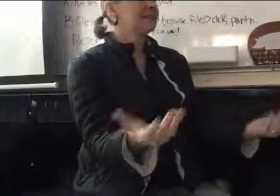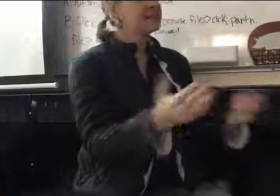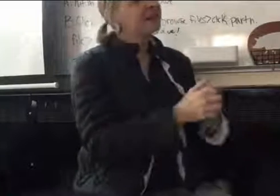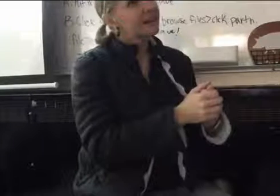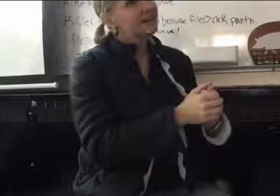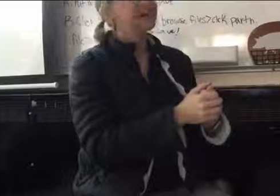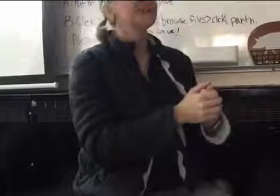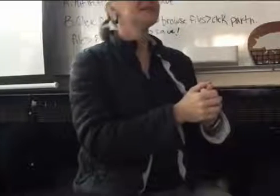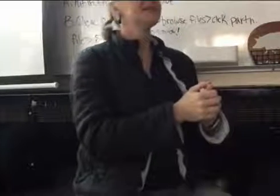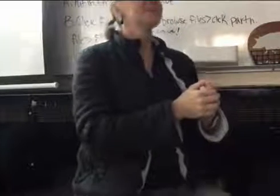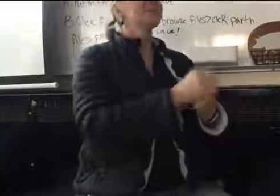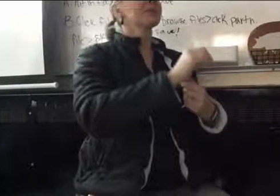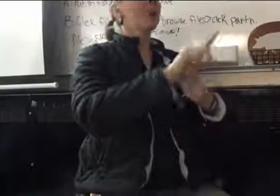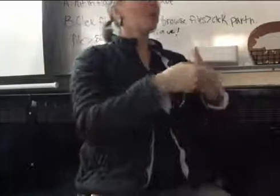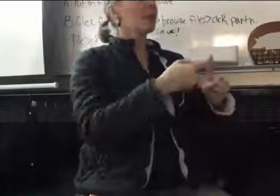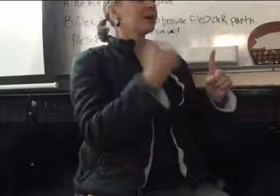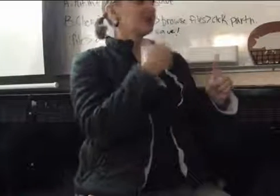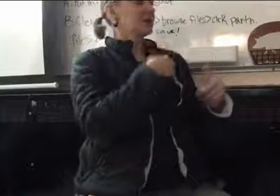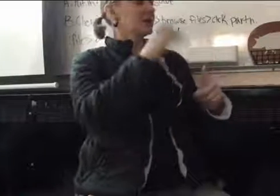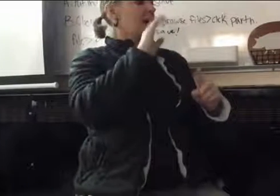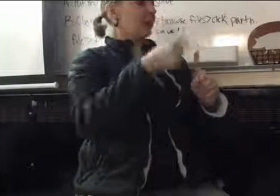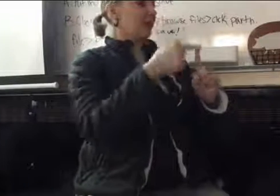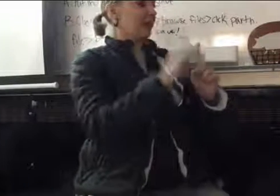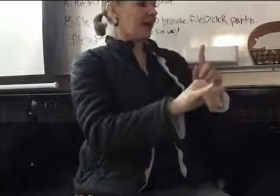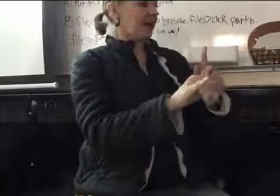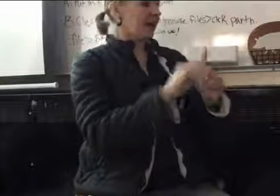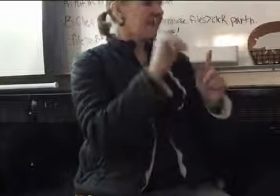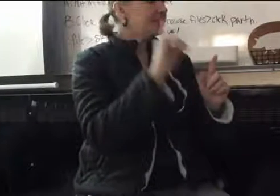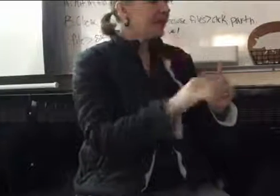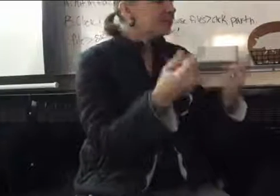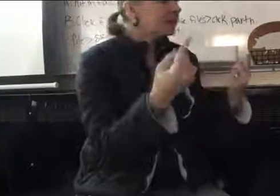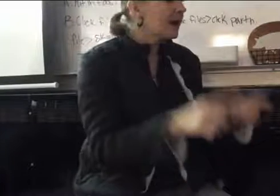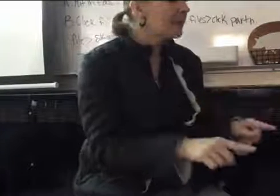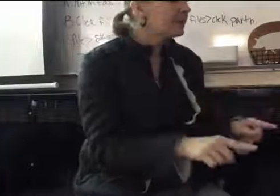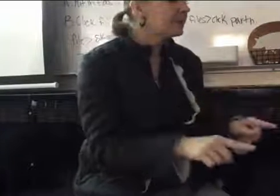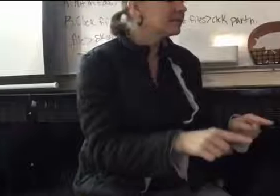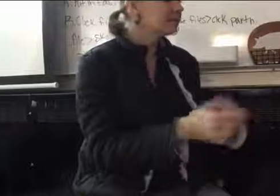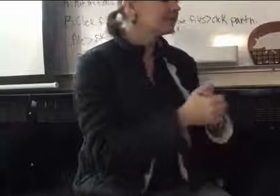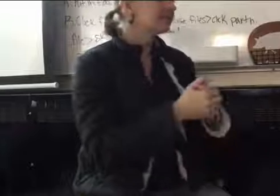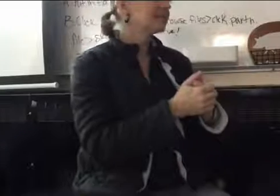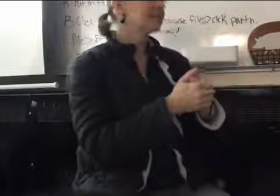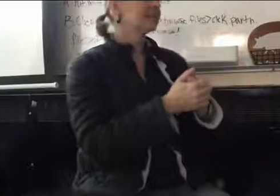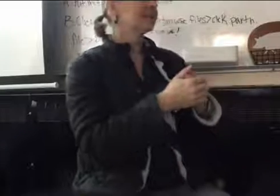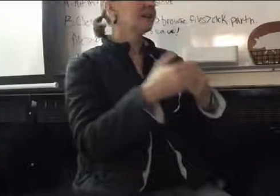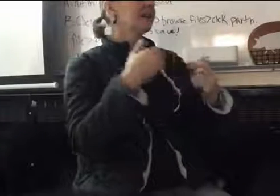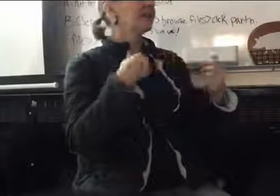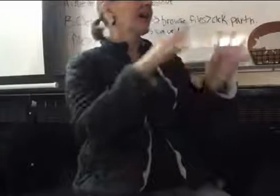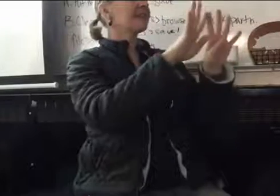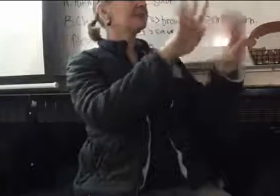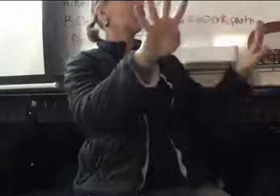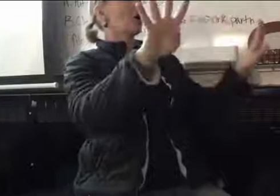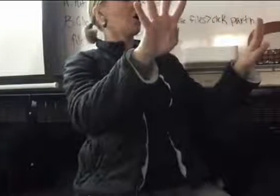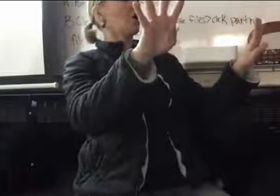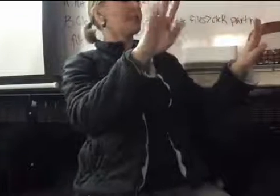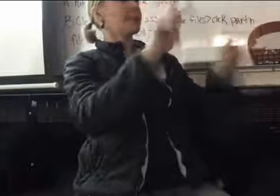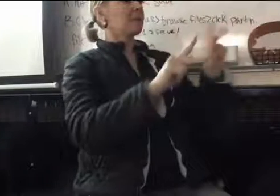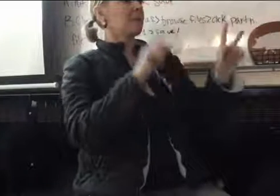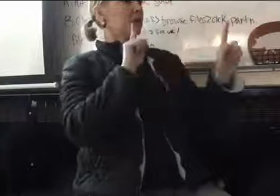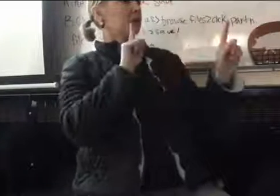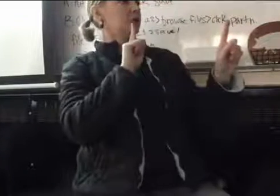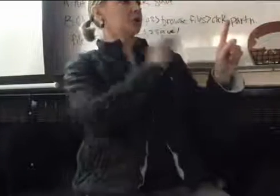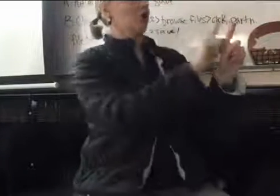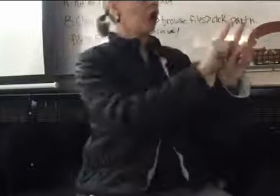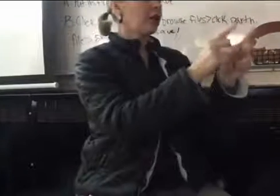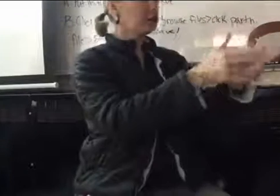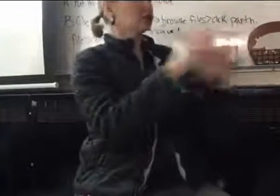Now, when we talk about that, that really is what happened. They basically had this wall so fortified that people approached the wall and